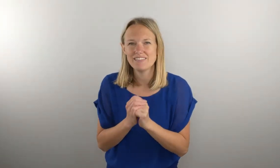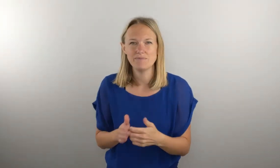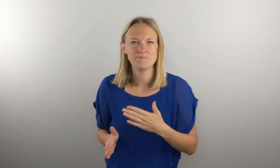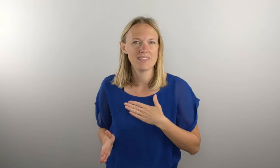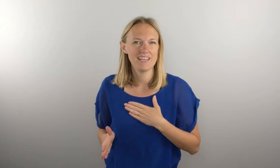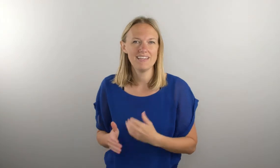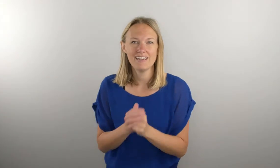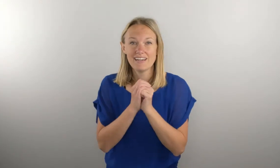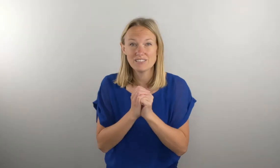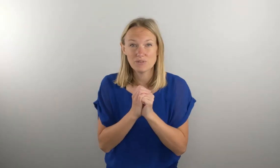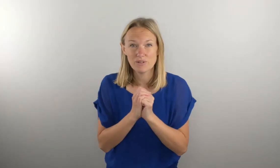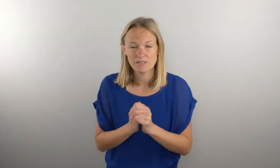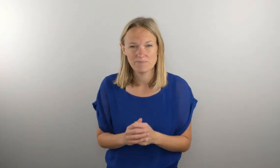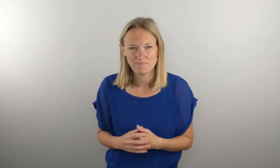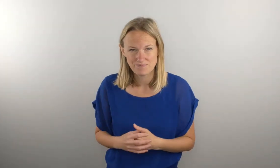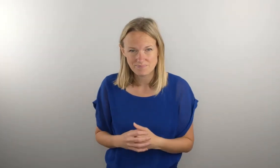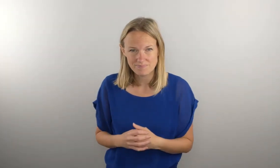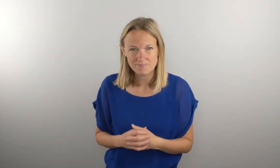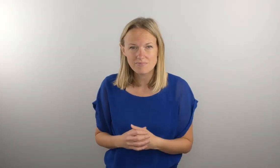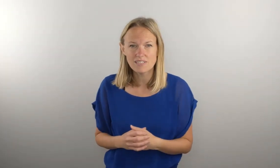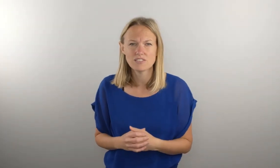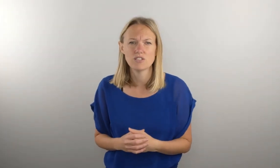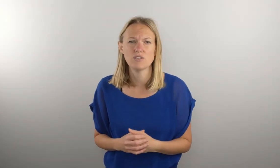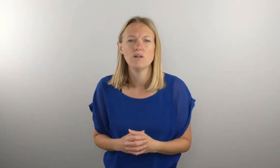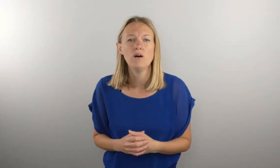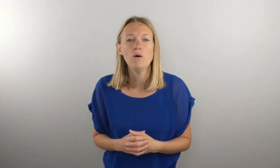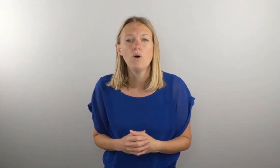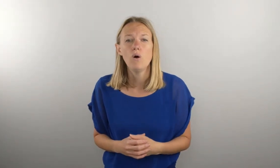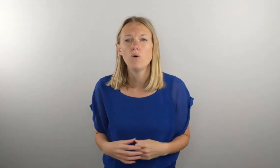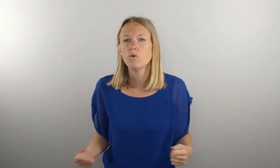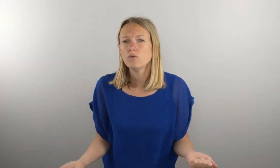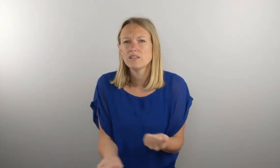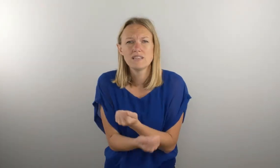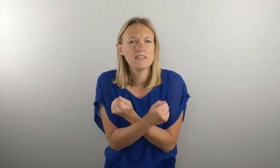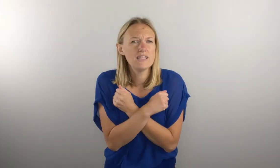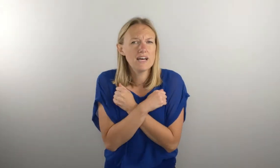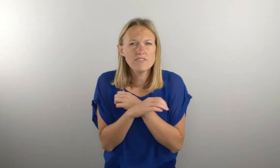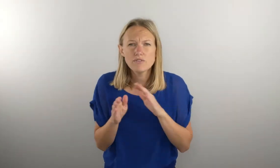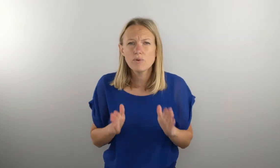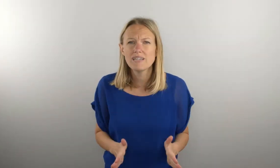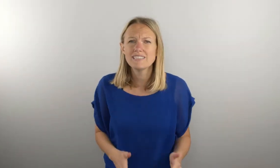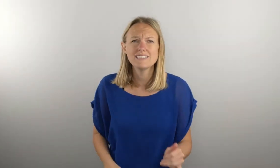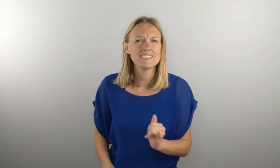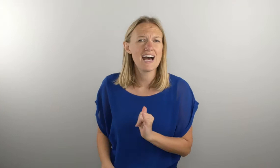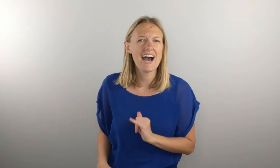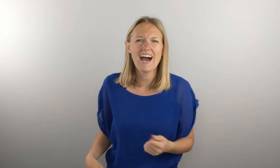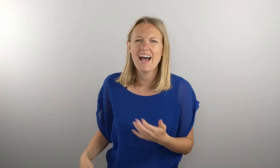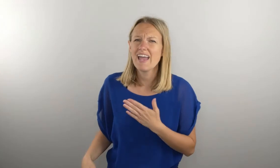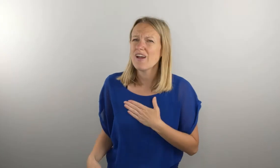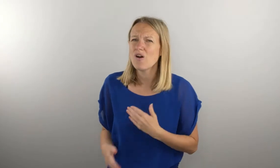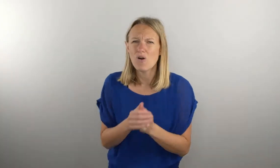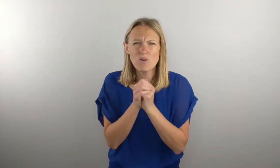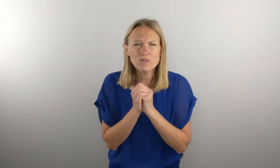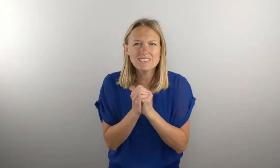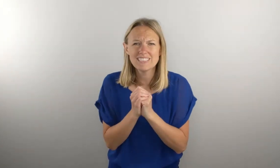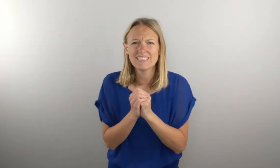them, okay? Adore. So, oh, the loved ones I hold